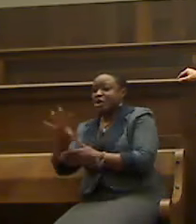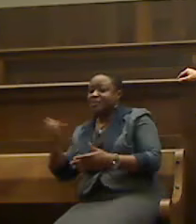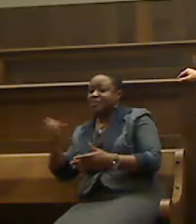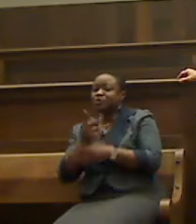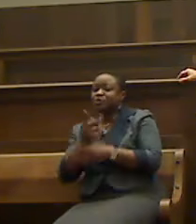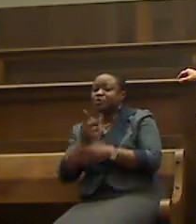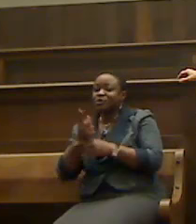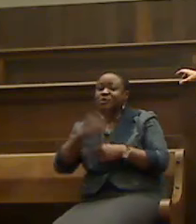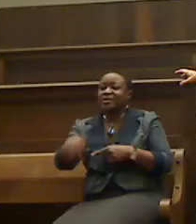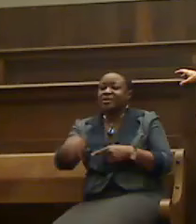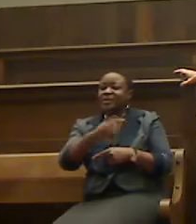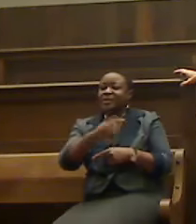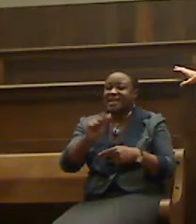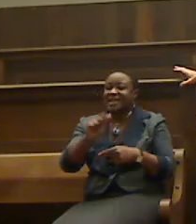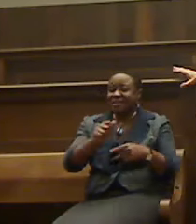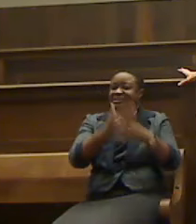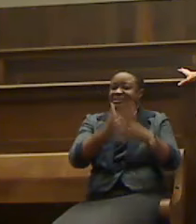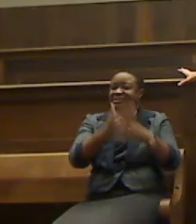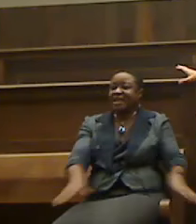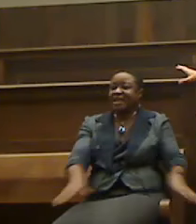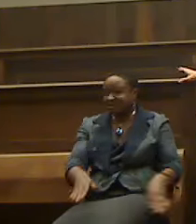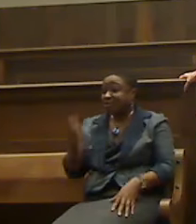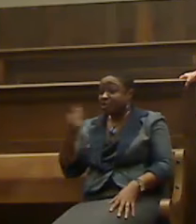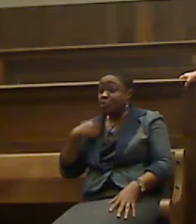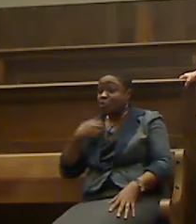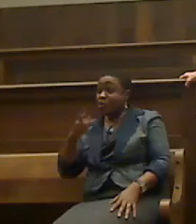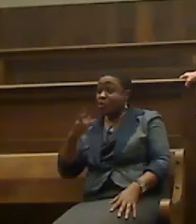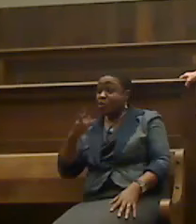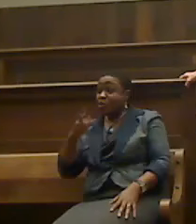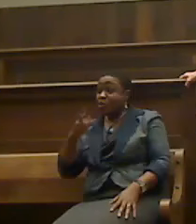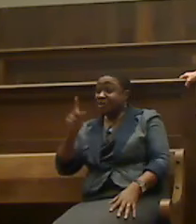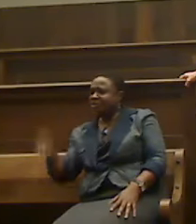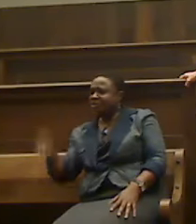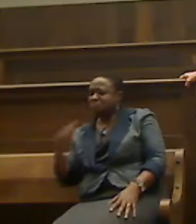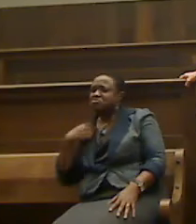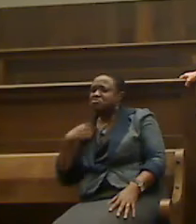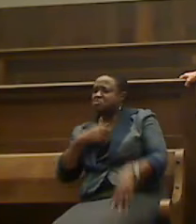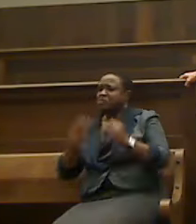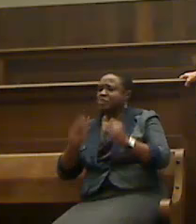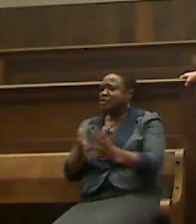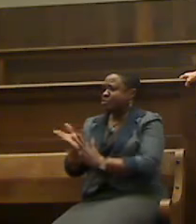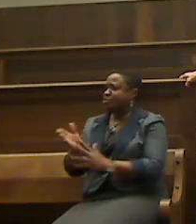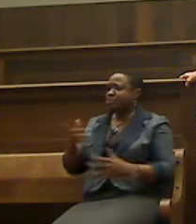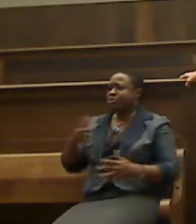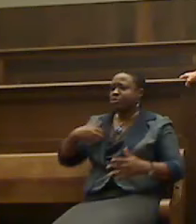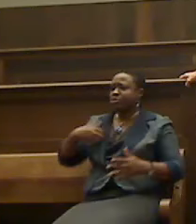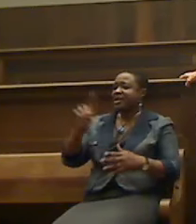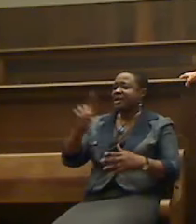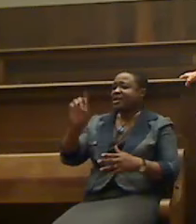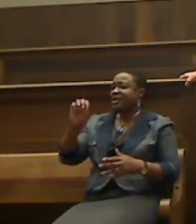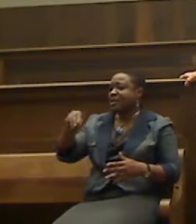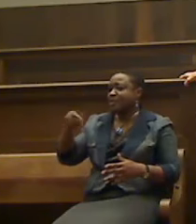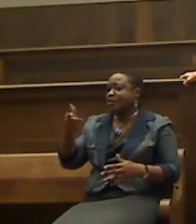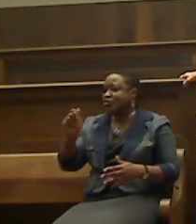mainstream media. So because we only need 5%, we can do it through the demographic media to these